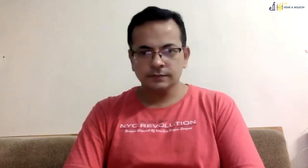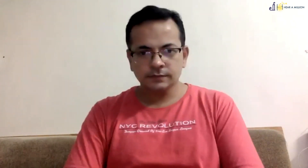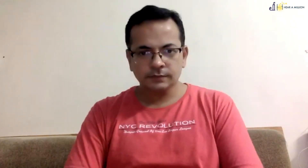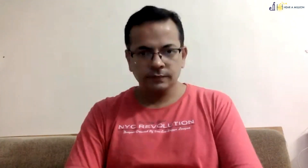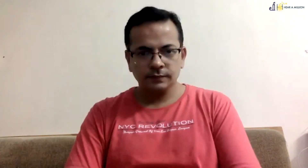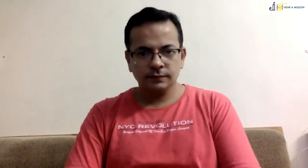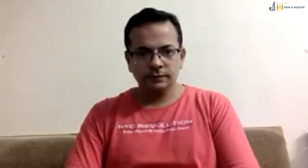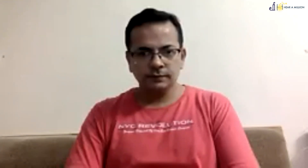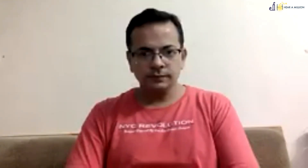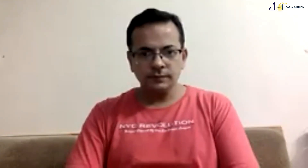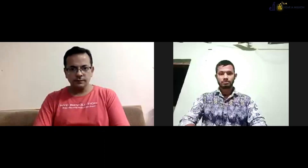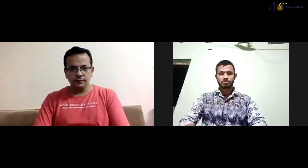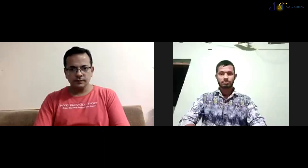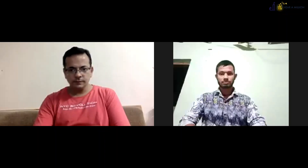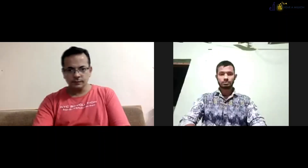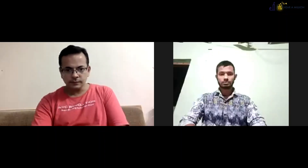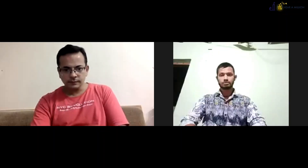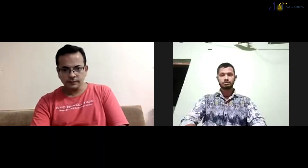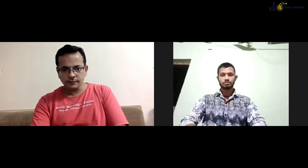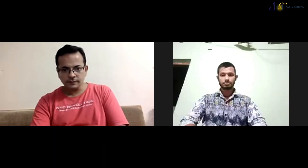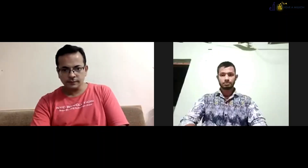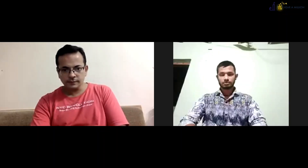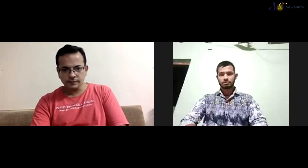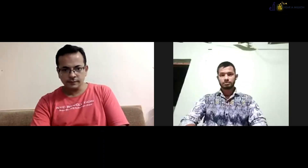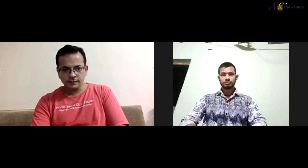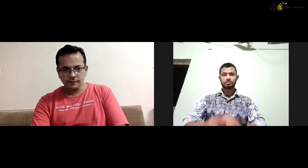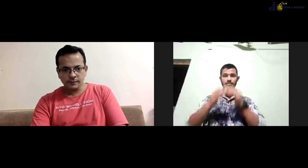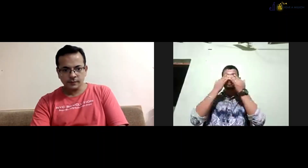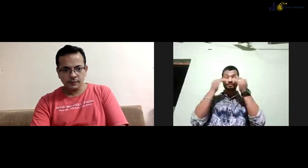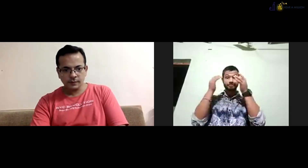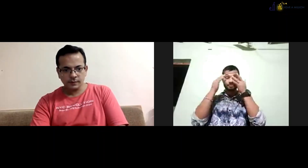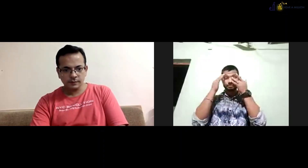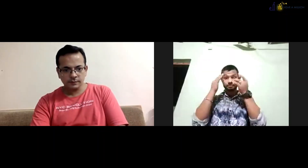Can we have a second panelist, please? Sorry.